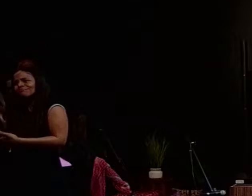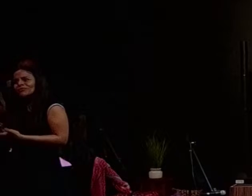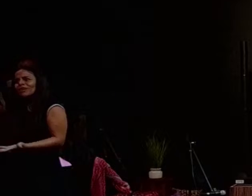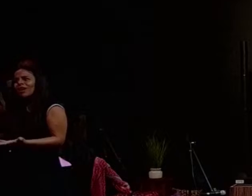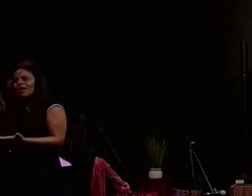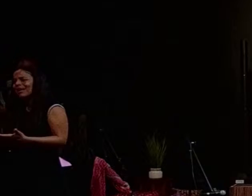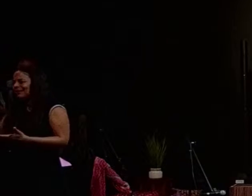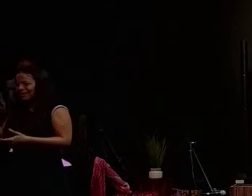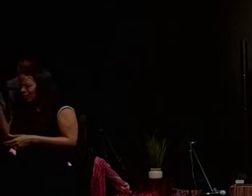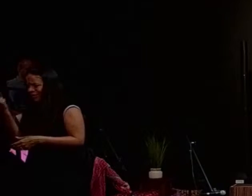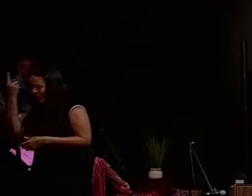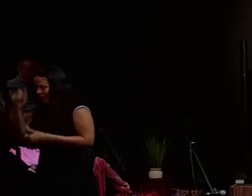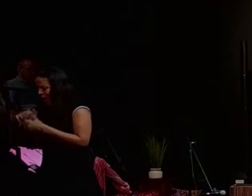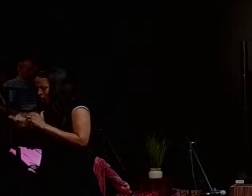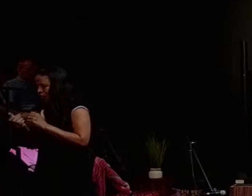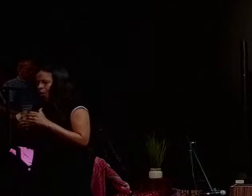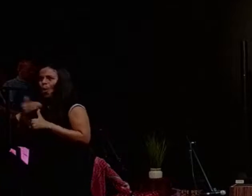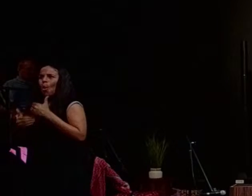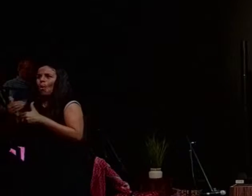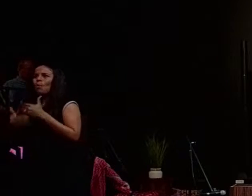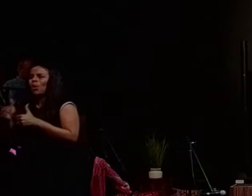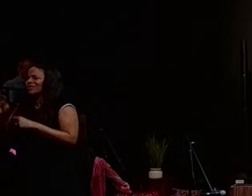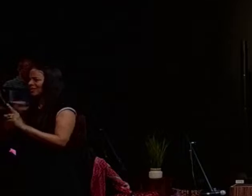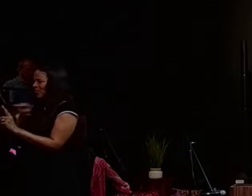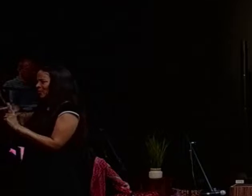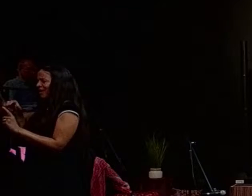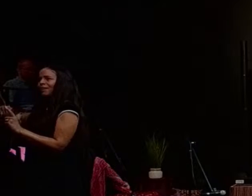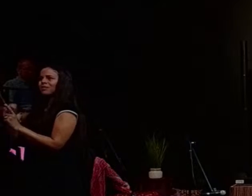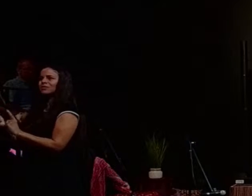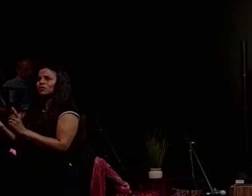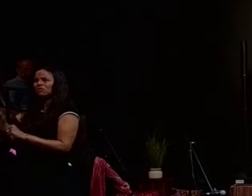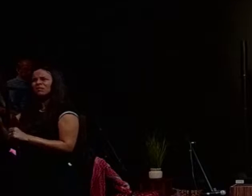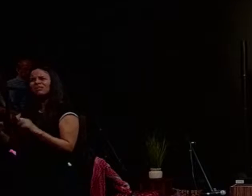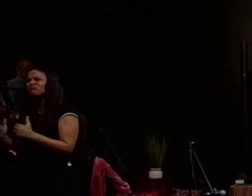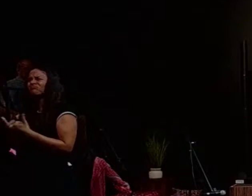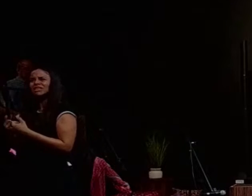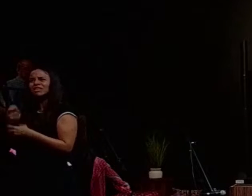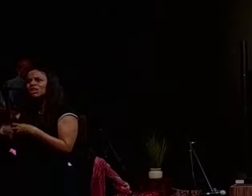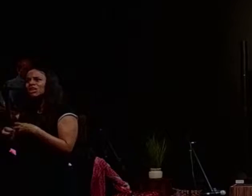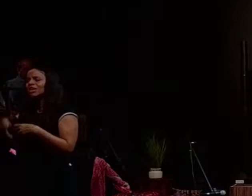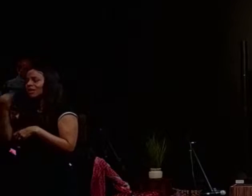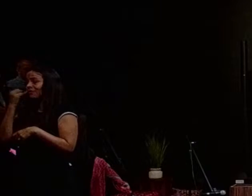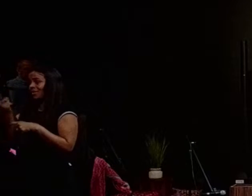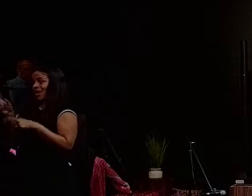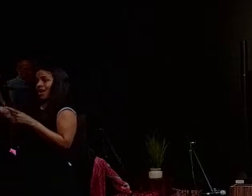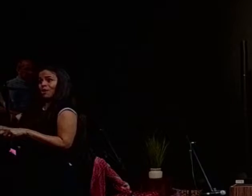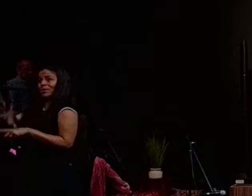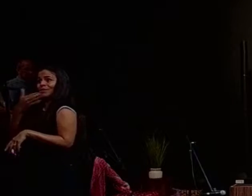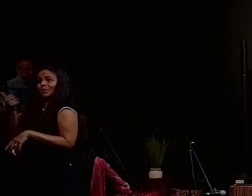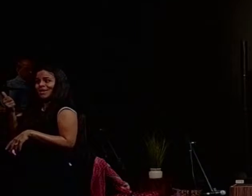know what to believe. They don't know what to, you know, they don't know how to put this in perspective, you know? And that's hard. And I think when it comes to stuff like this, our